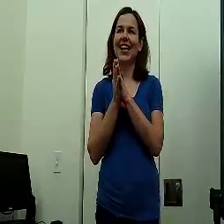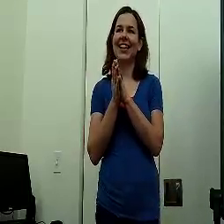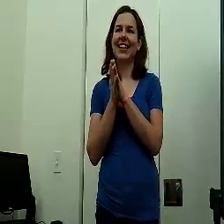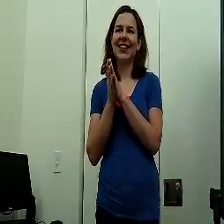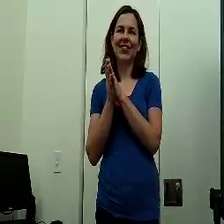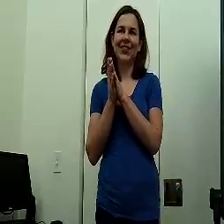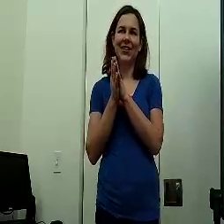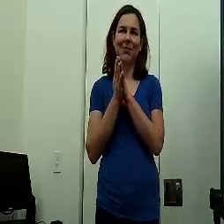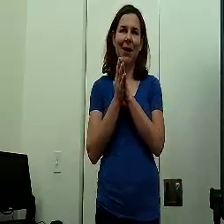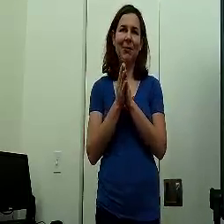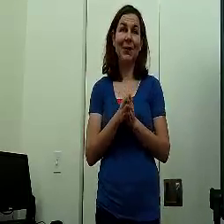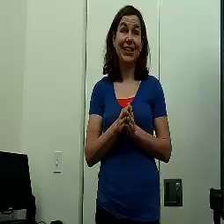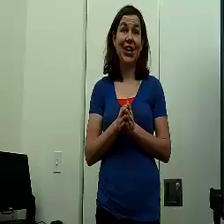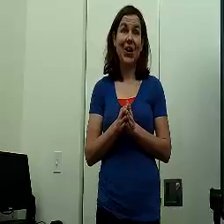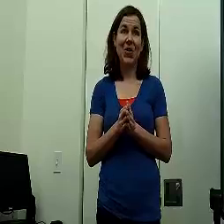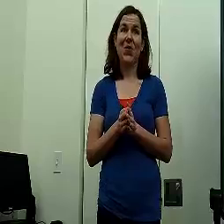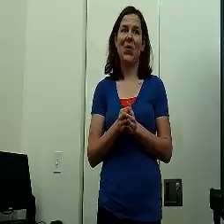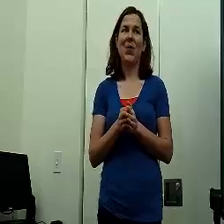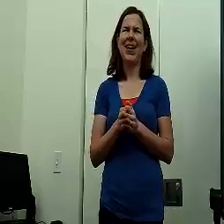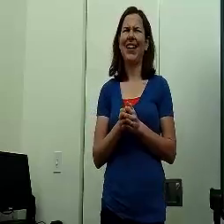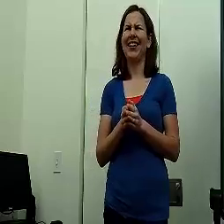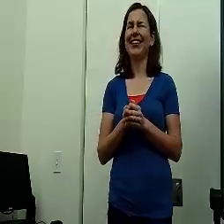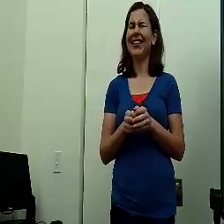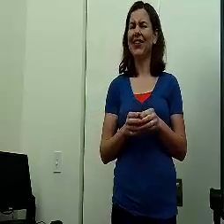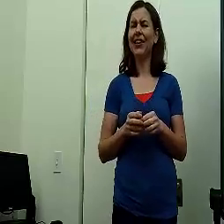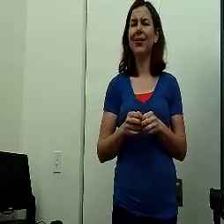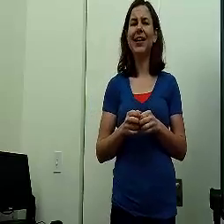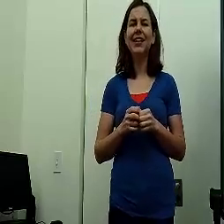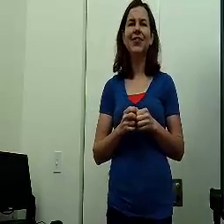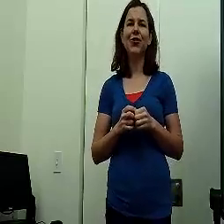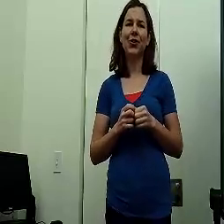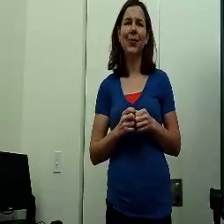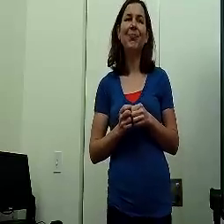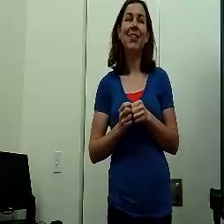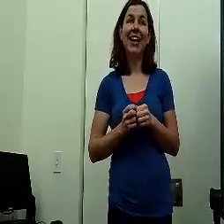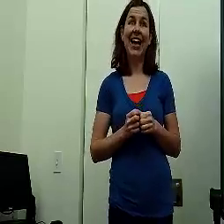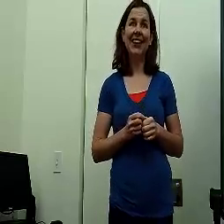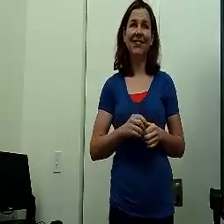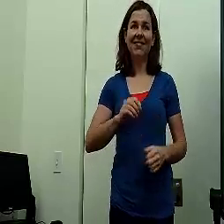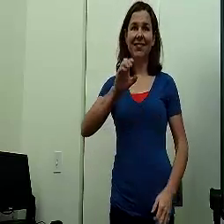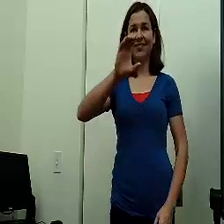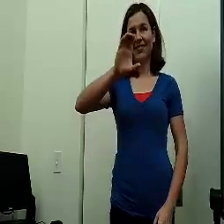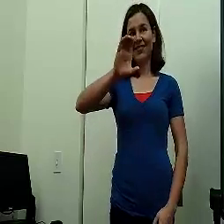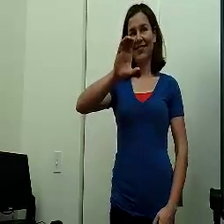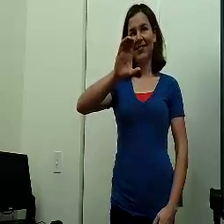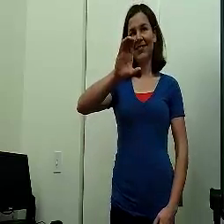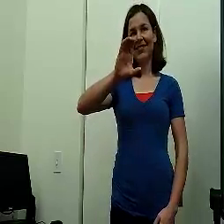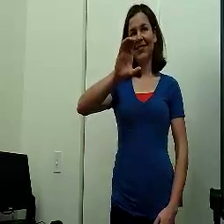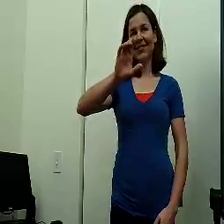sign that you all probably know, not necessarily related to food. Okay?